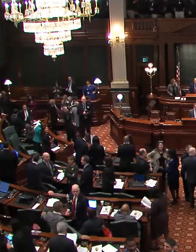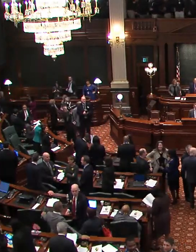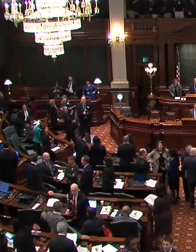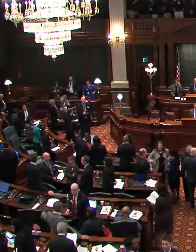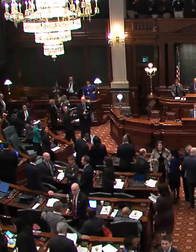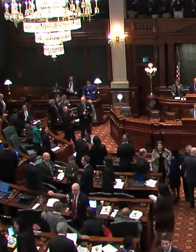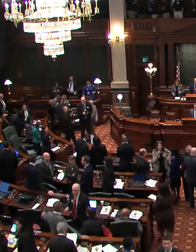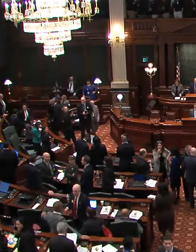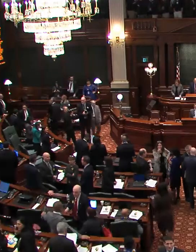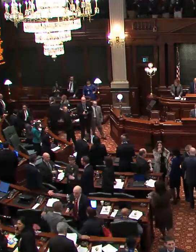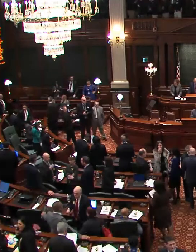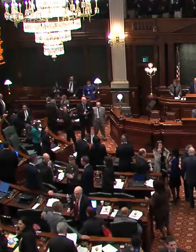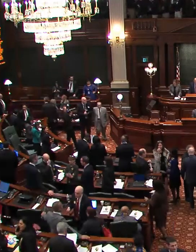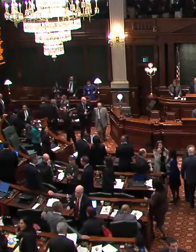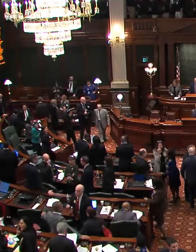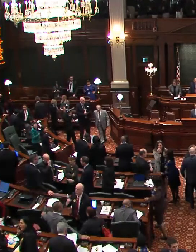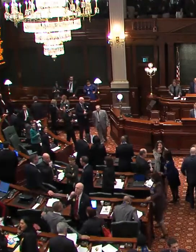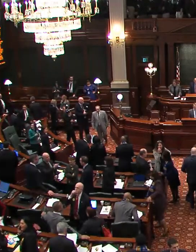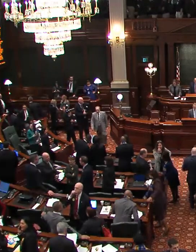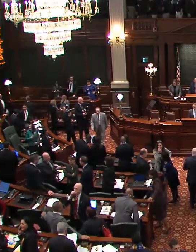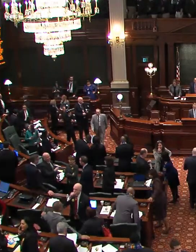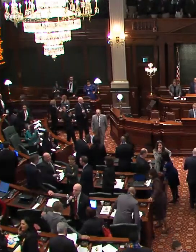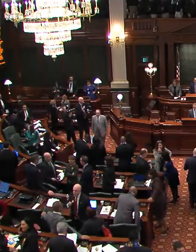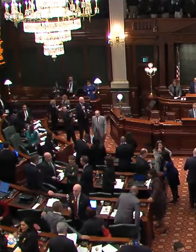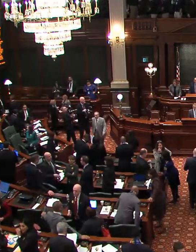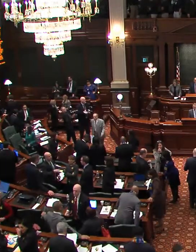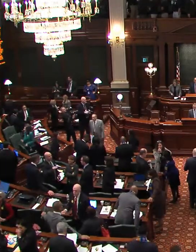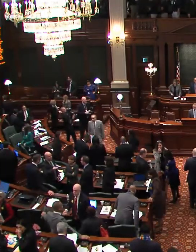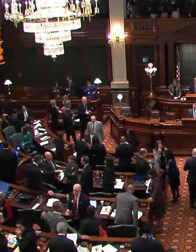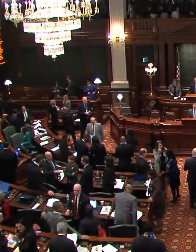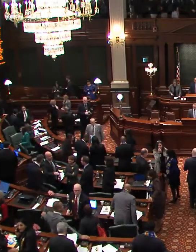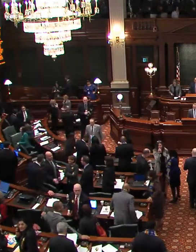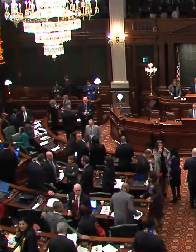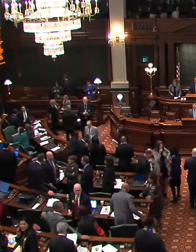Representative Lang and the chair. Mr. Clerk, committee announcements.